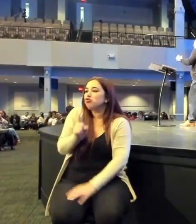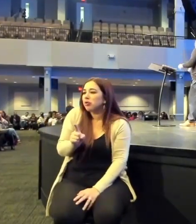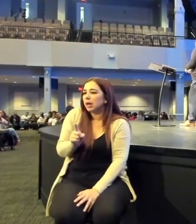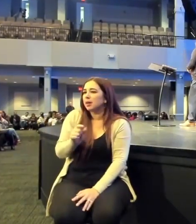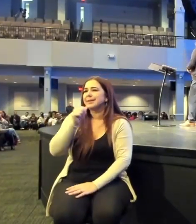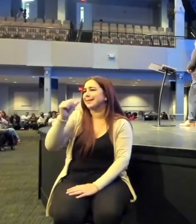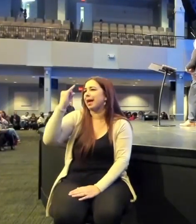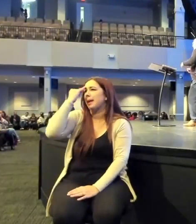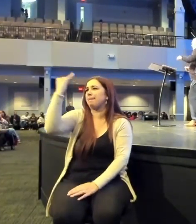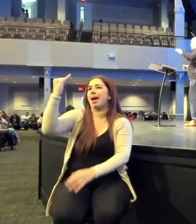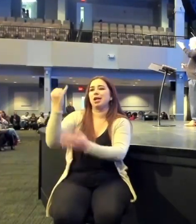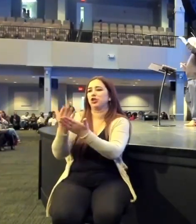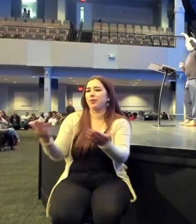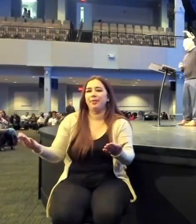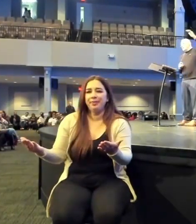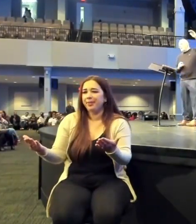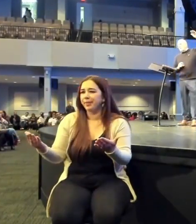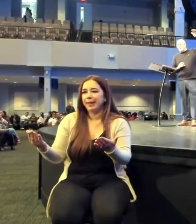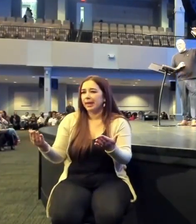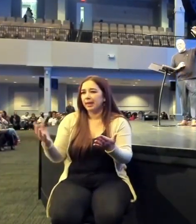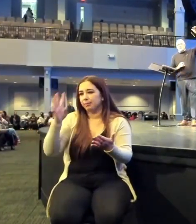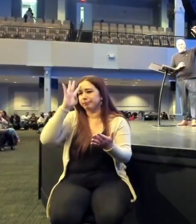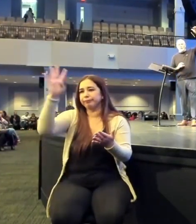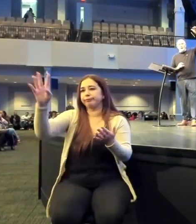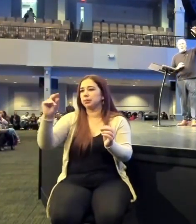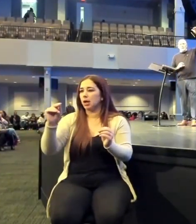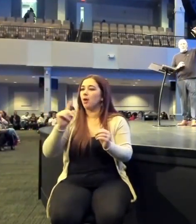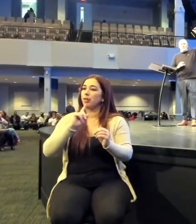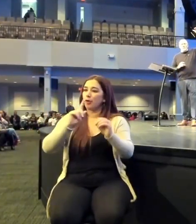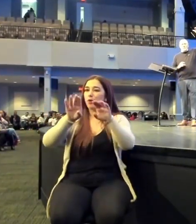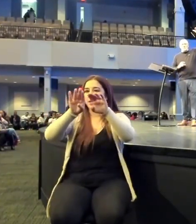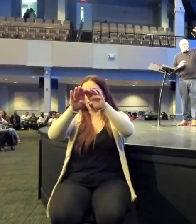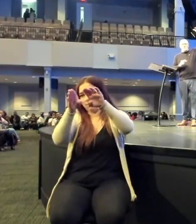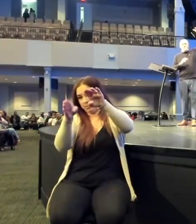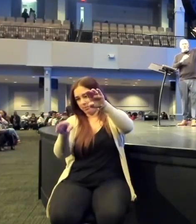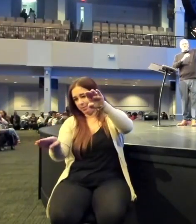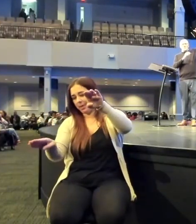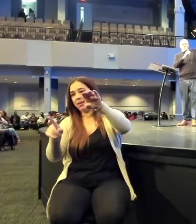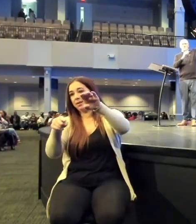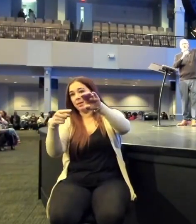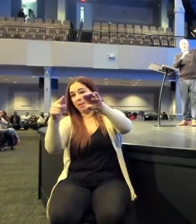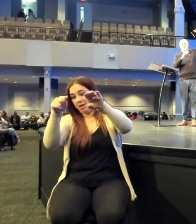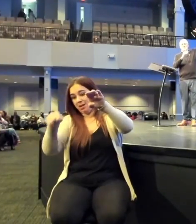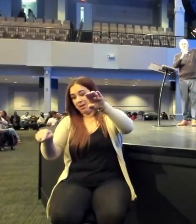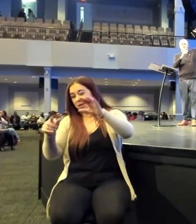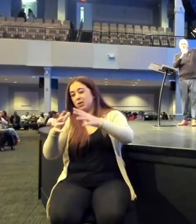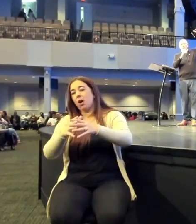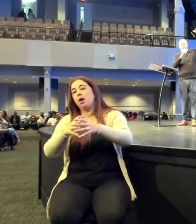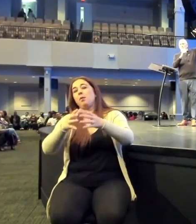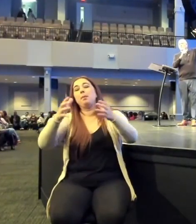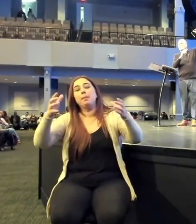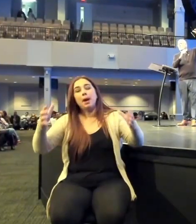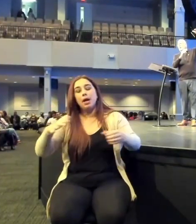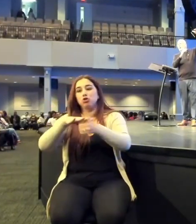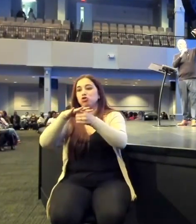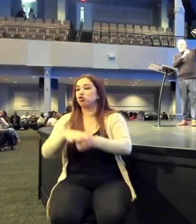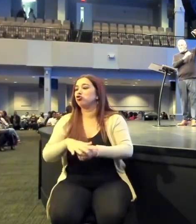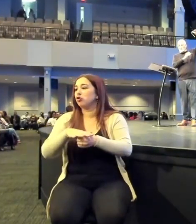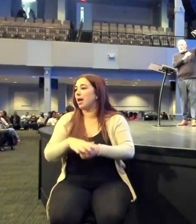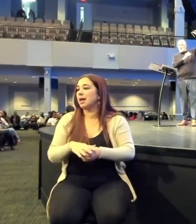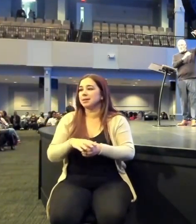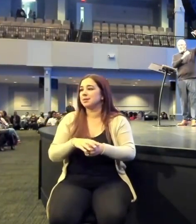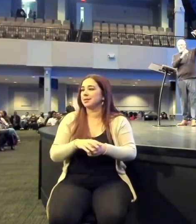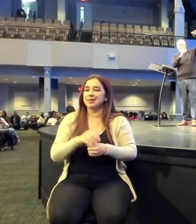is imaginary. There's a point on the curve of your life where there's so much stress that it moves you beyond